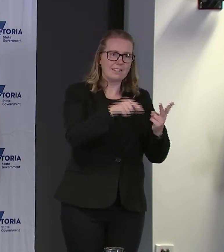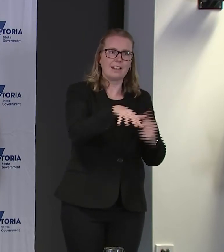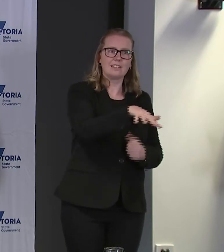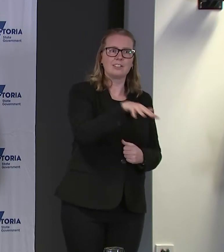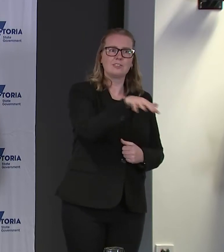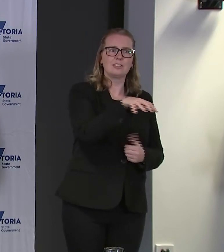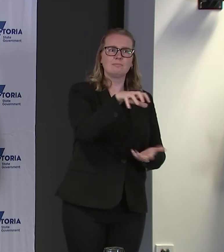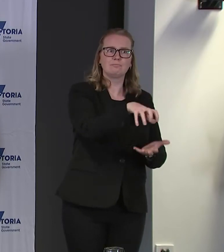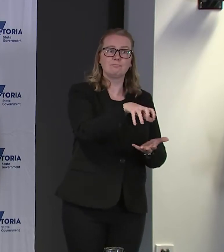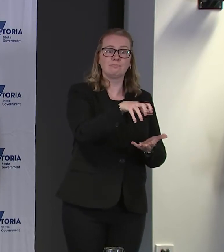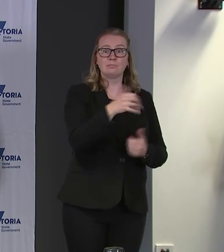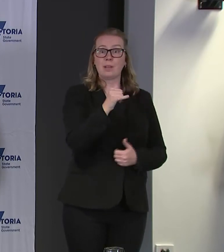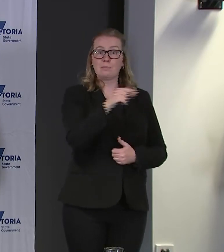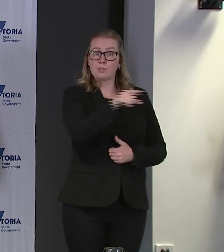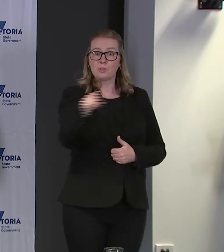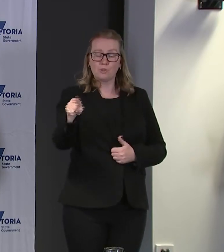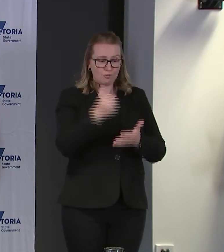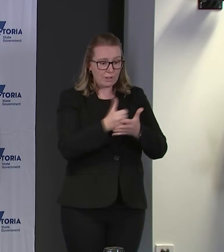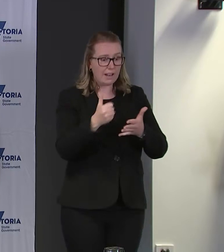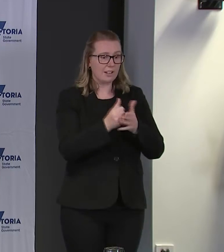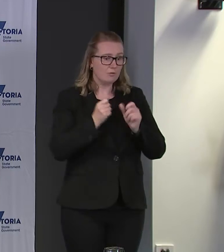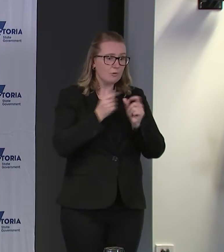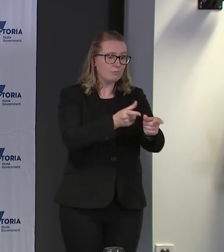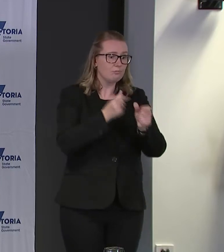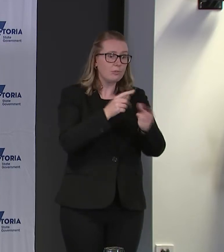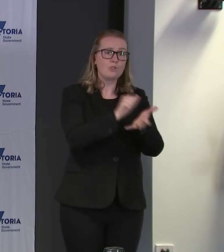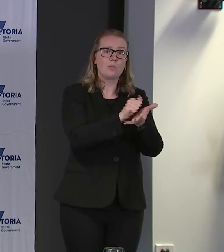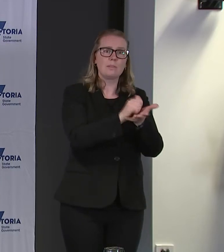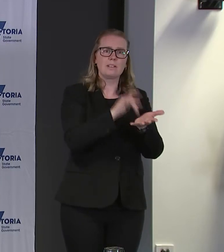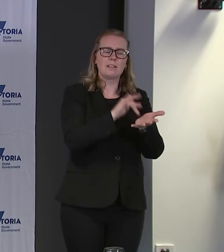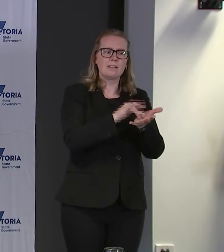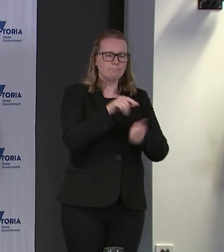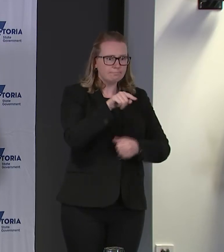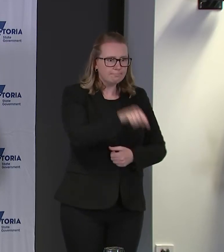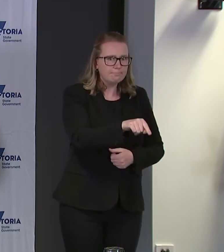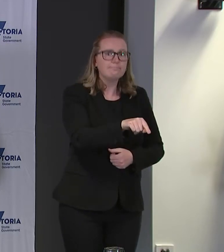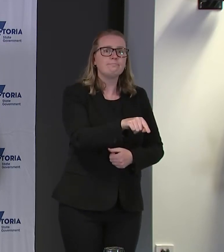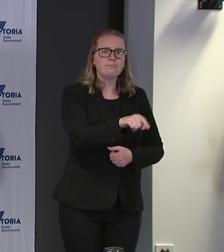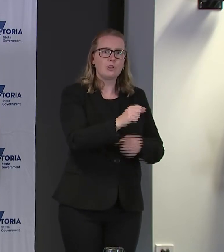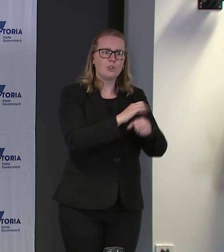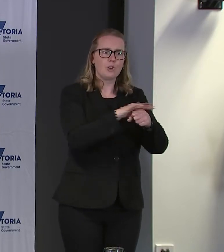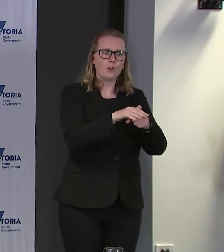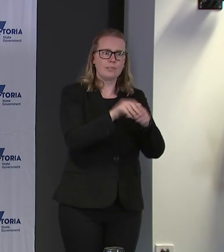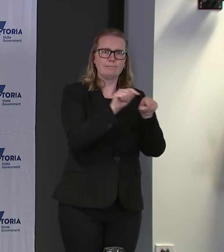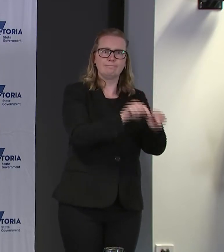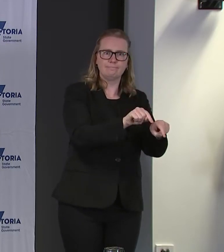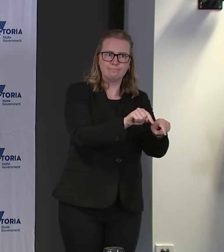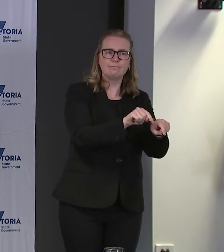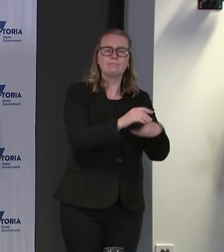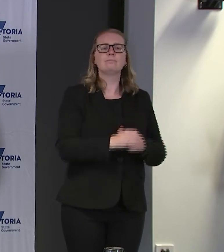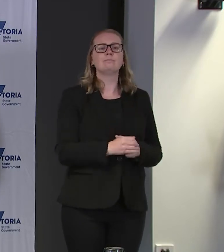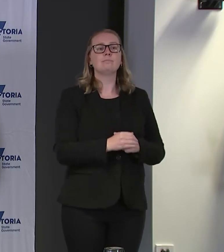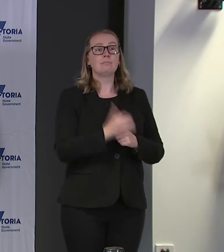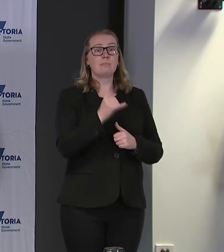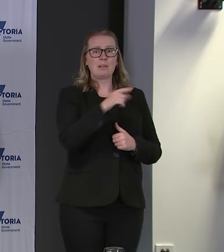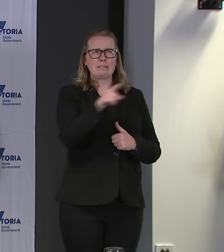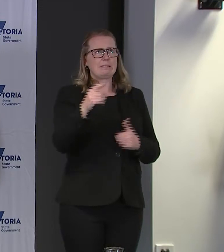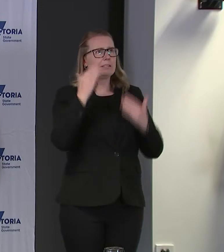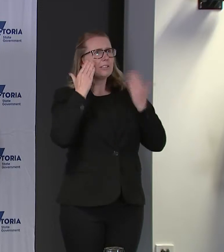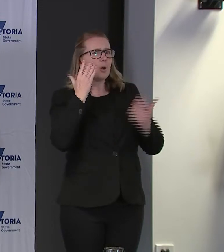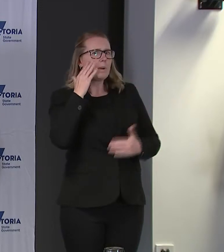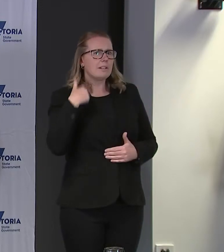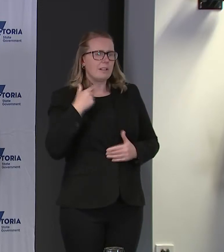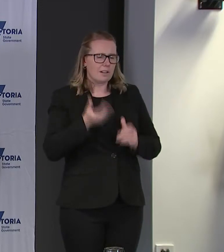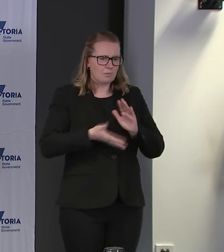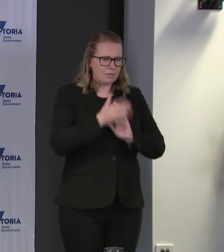frequent attendee of some of those shopping centres in particular and you don't know the exact times and dates that you might have been there, that